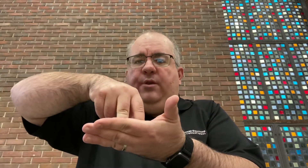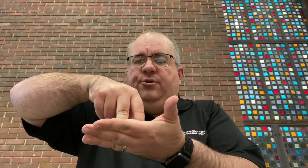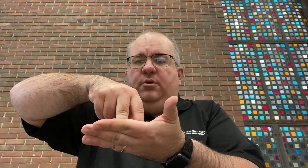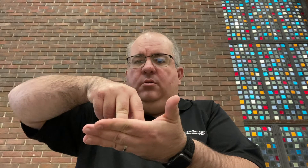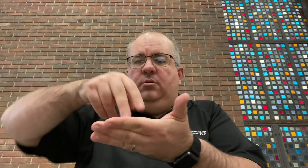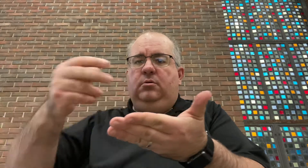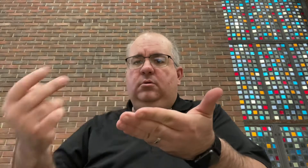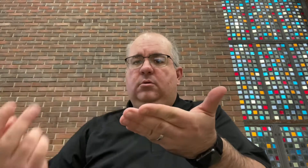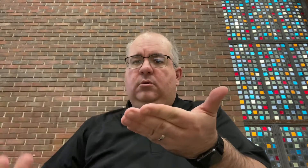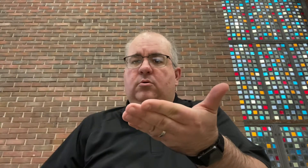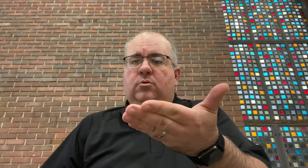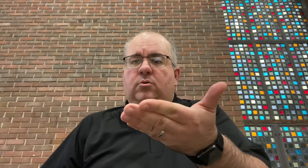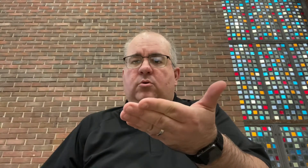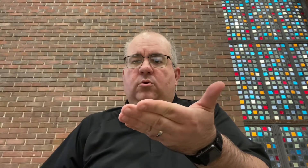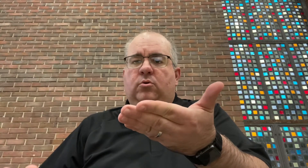Resurrection.